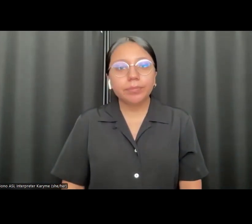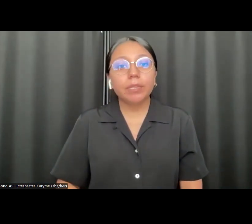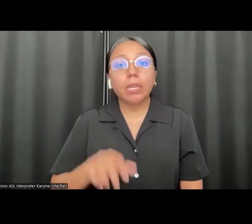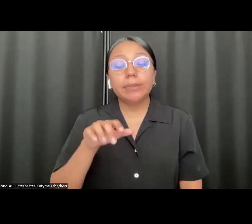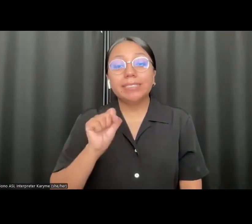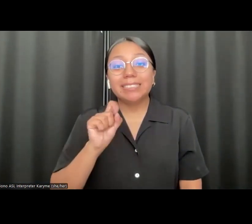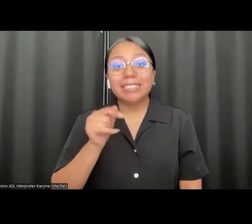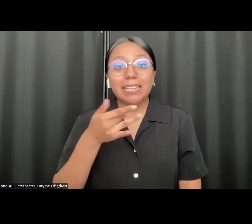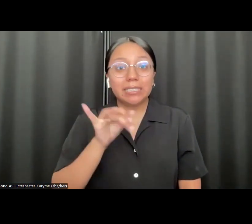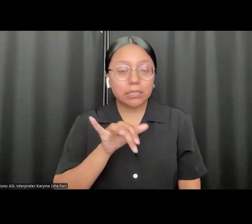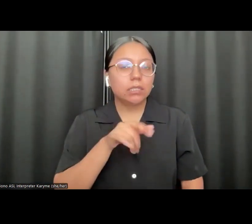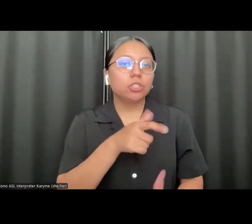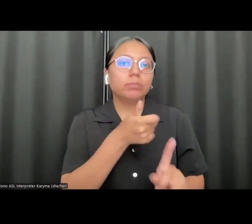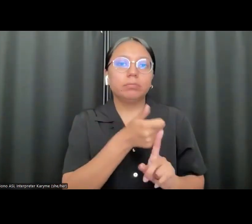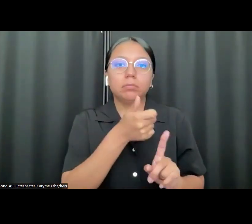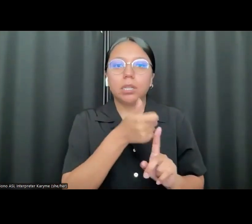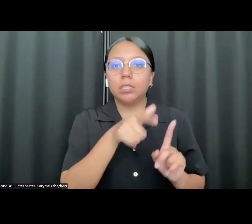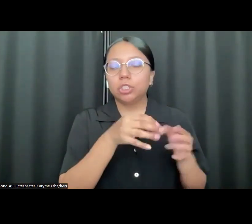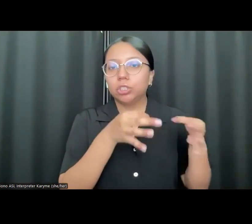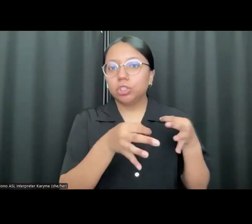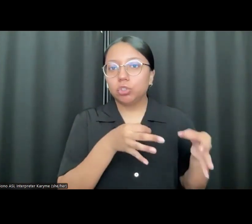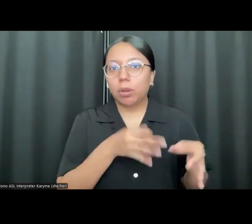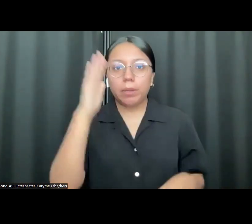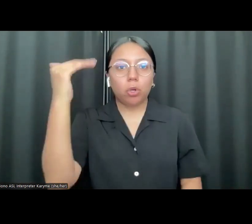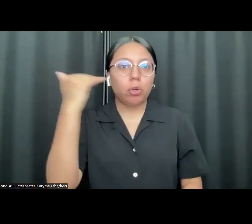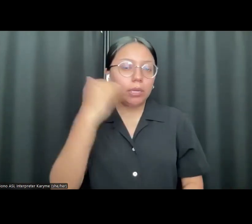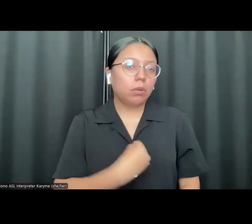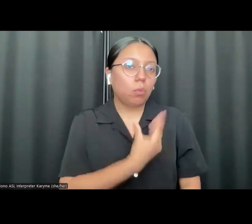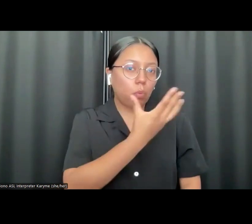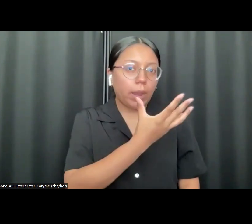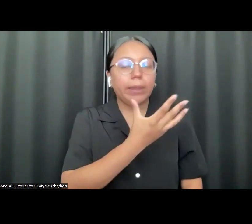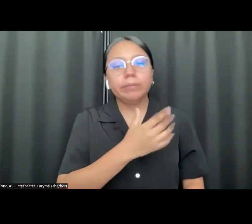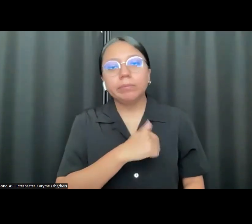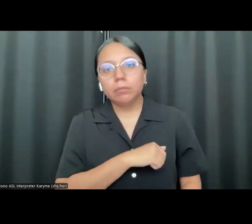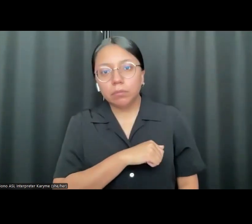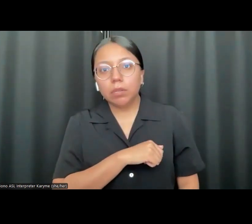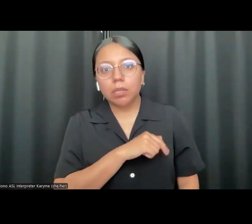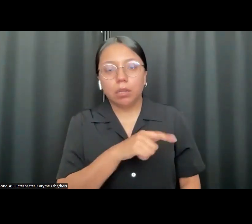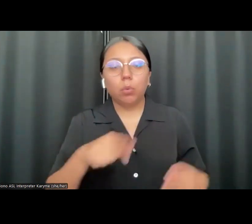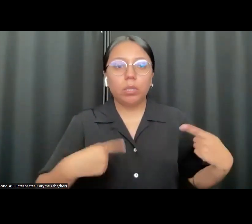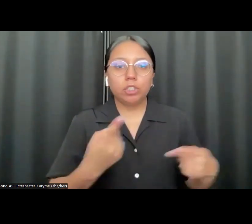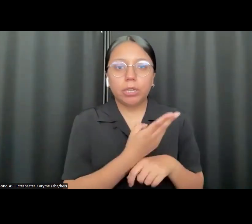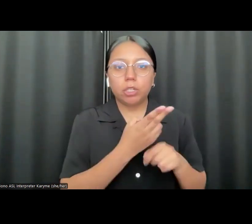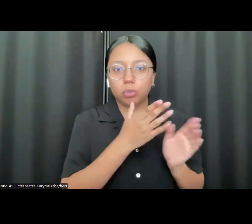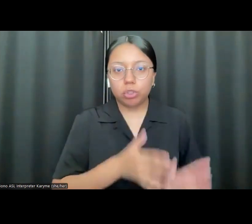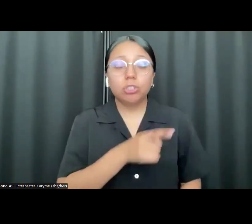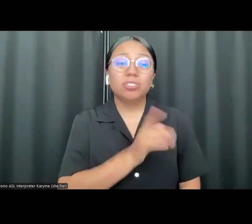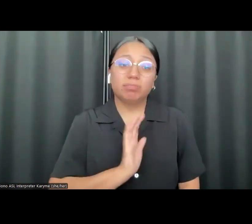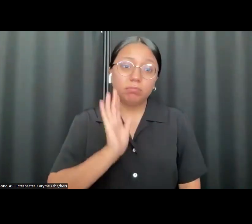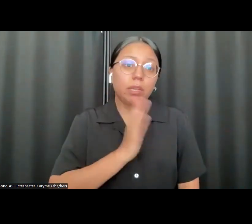as a Korean white younger person wheelchair user. She was one of my best friends and comrades, and she died in